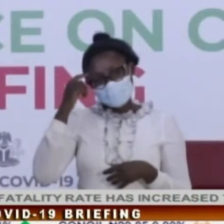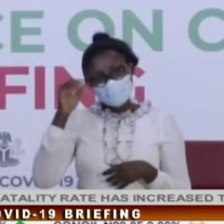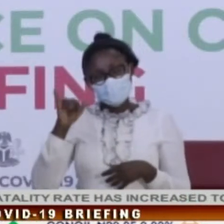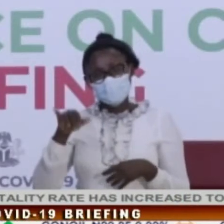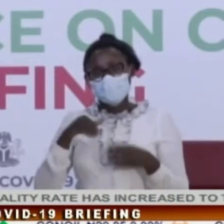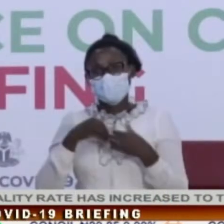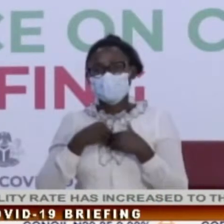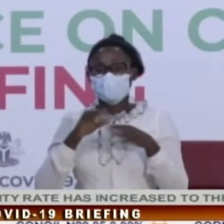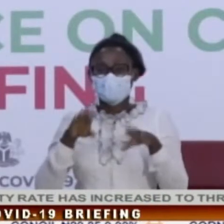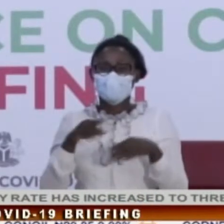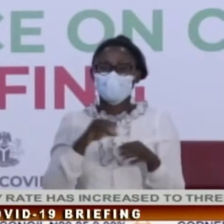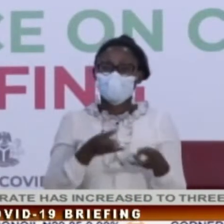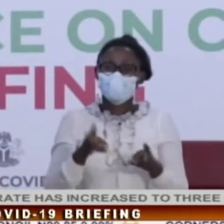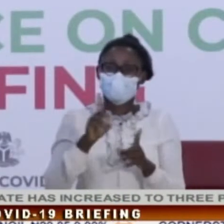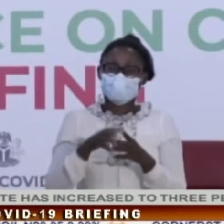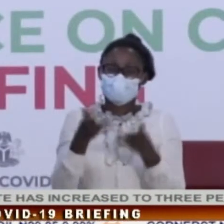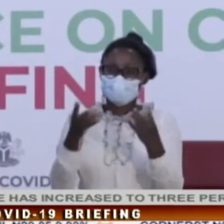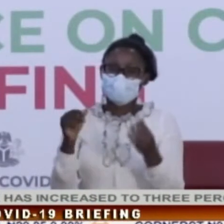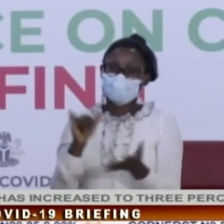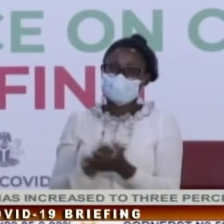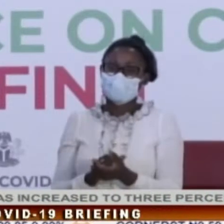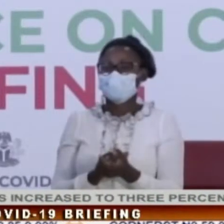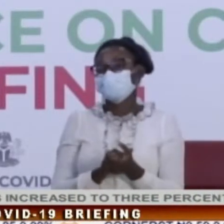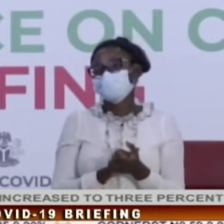not supposed to turn up in NIMSI